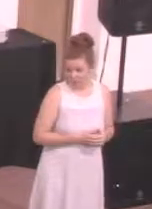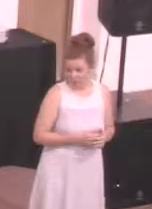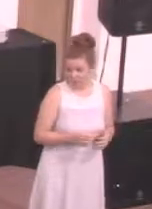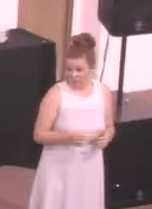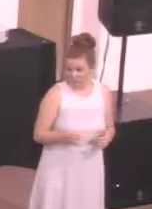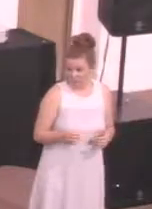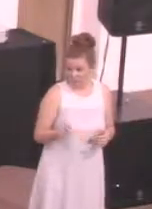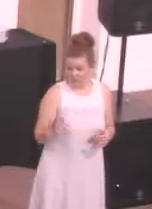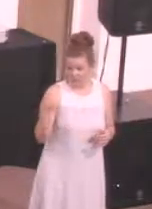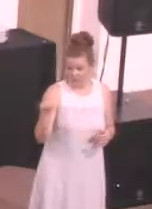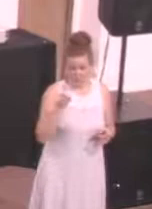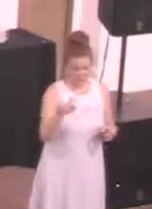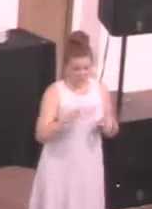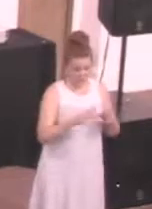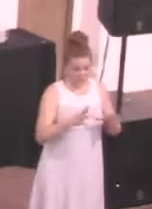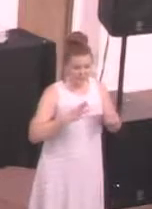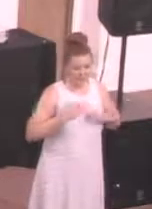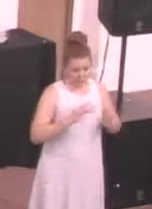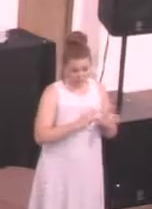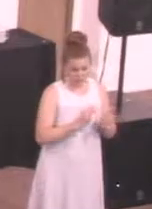She needs to accept Jesus.